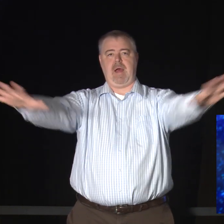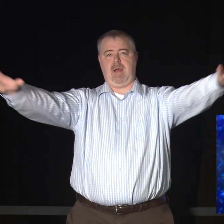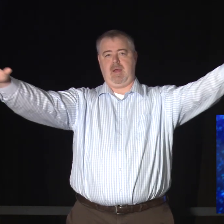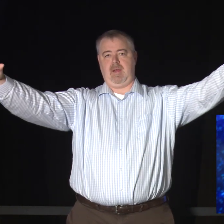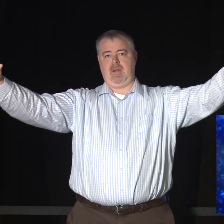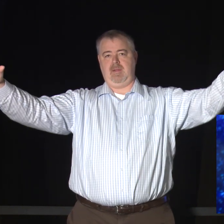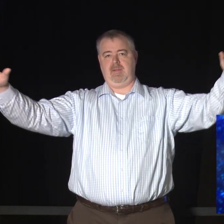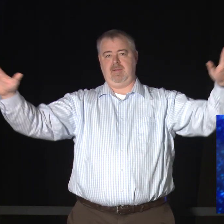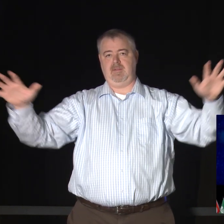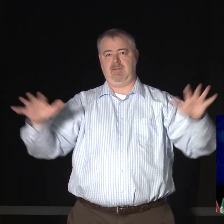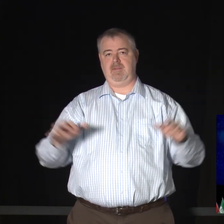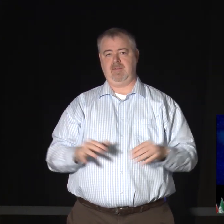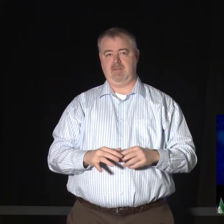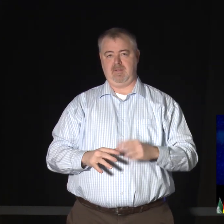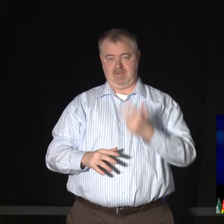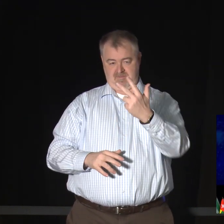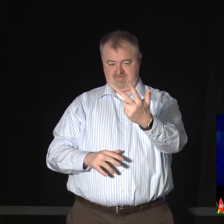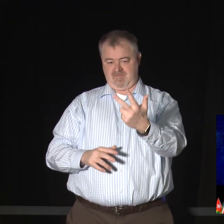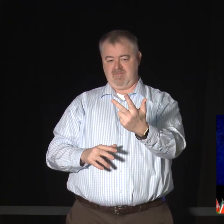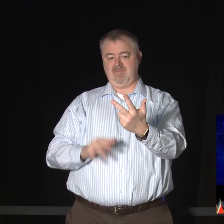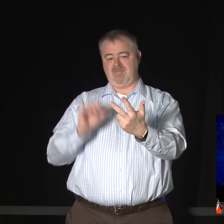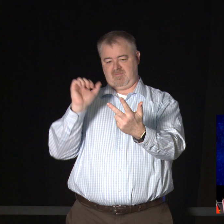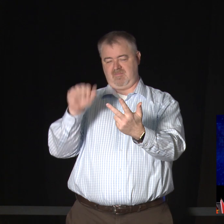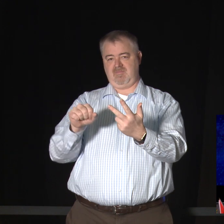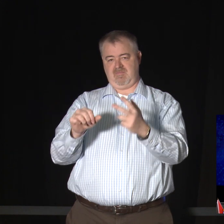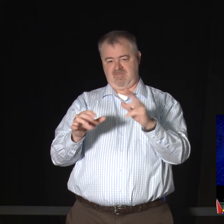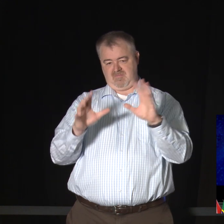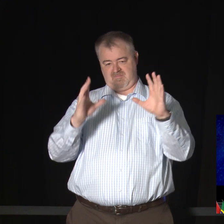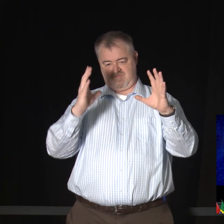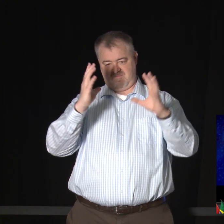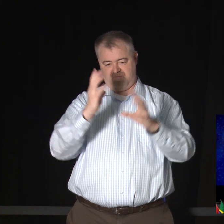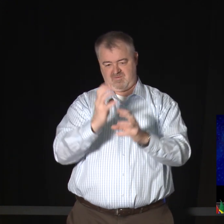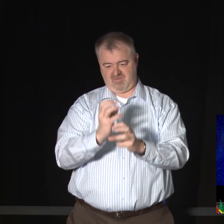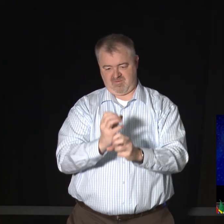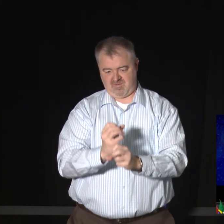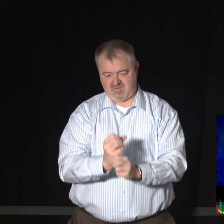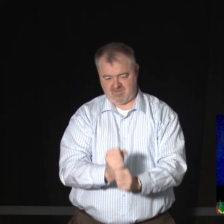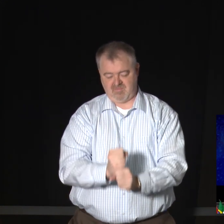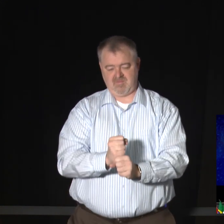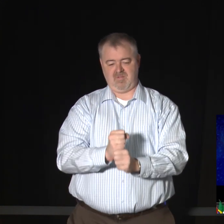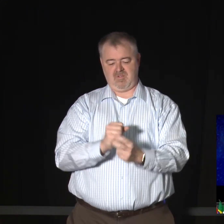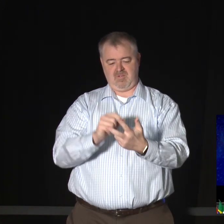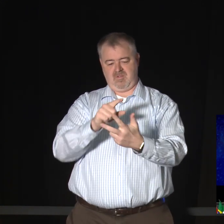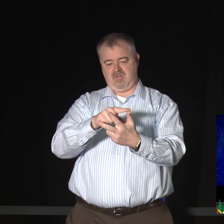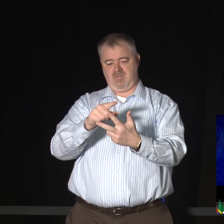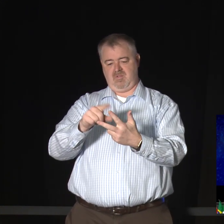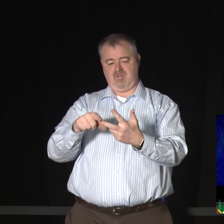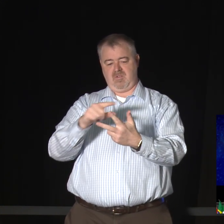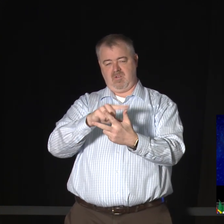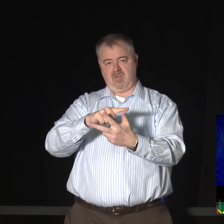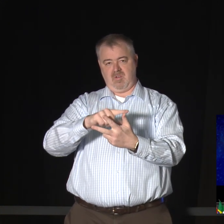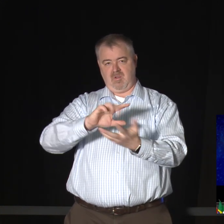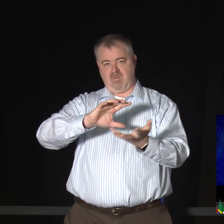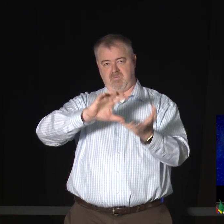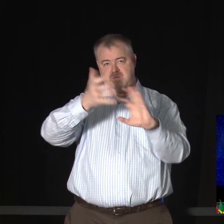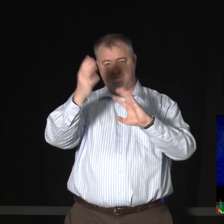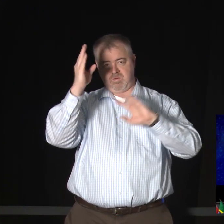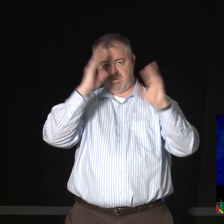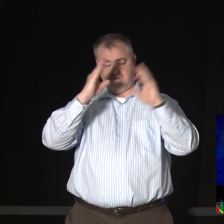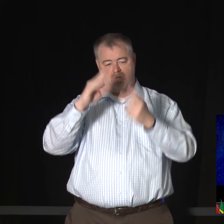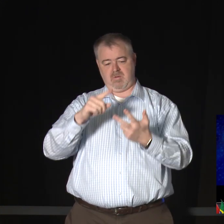You can reduce those three verses and the larger message of Acts: havoc,